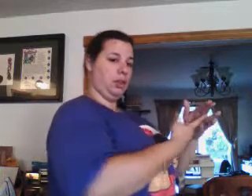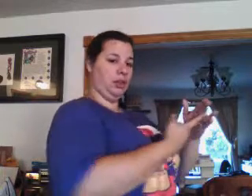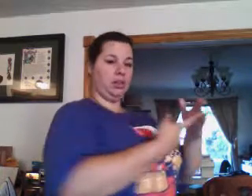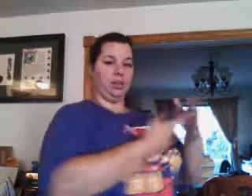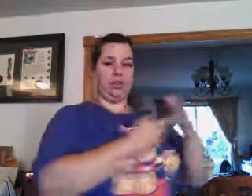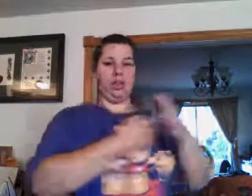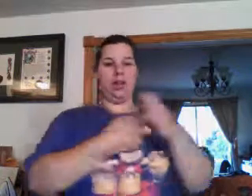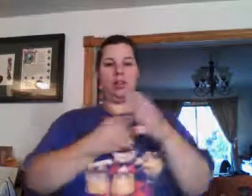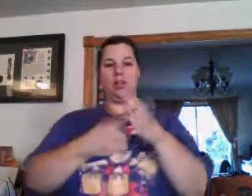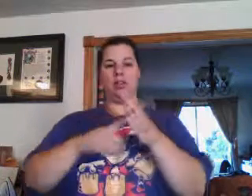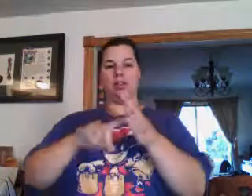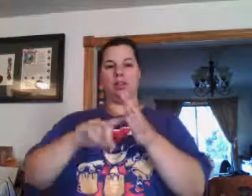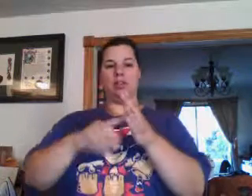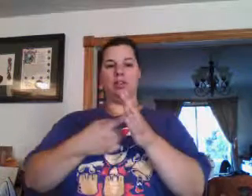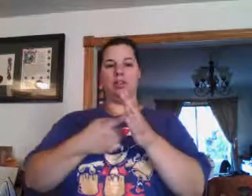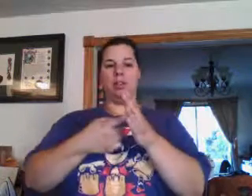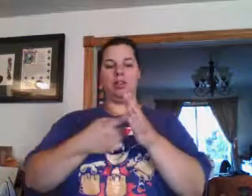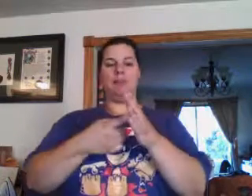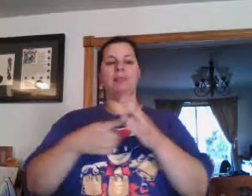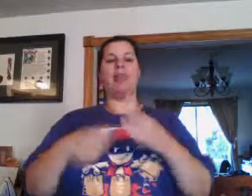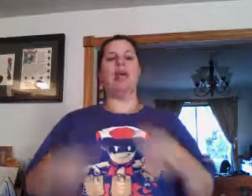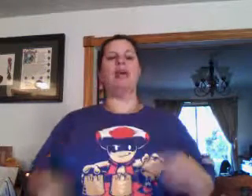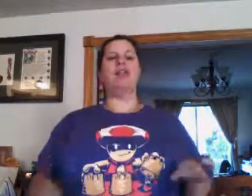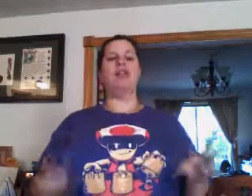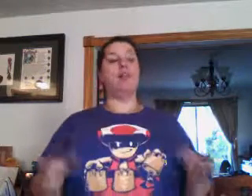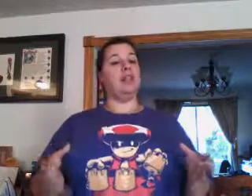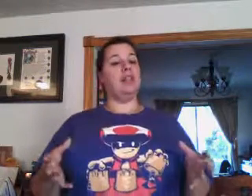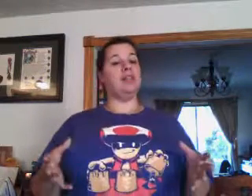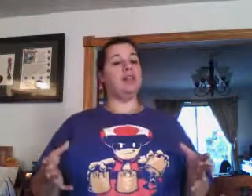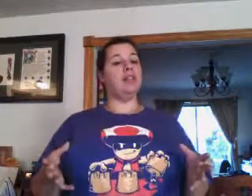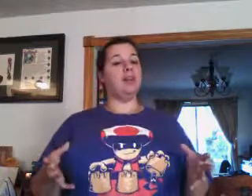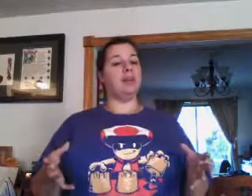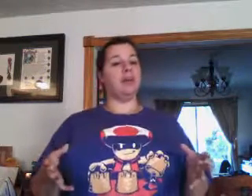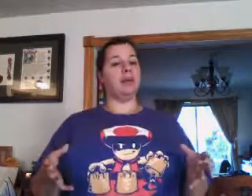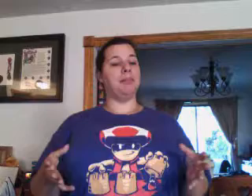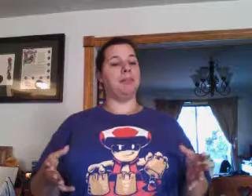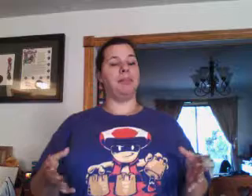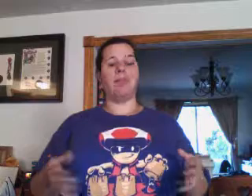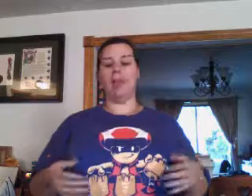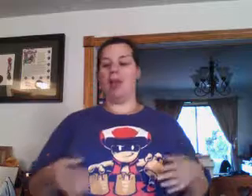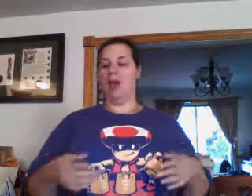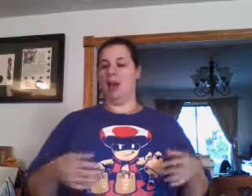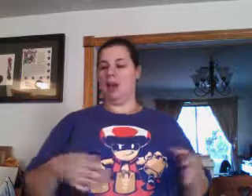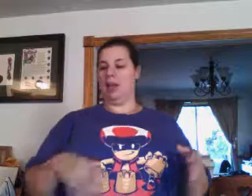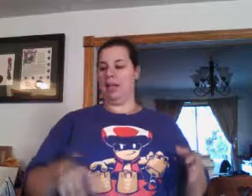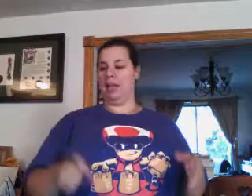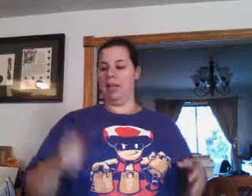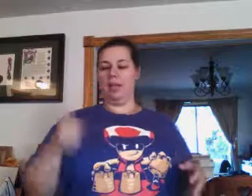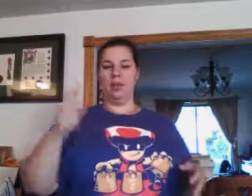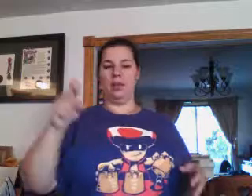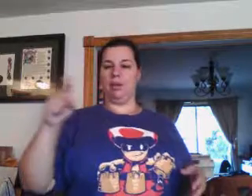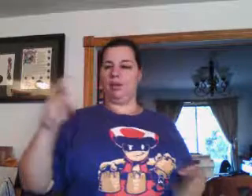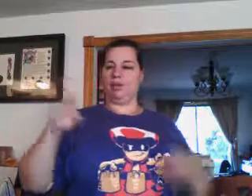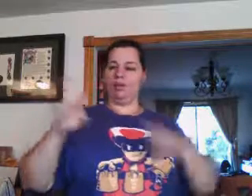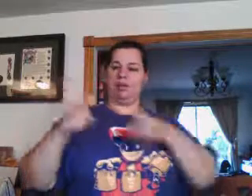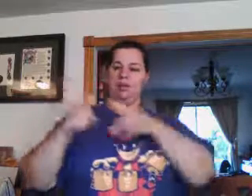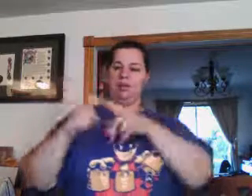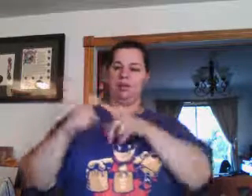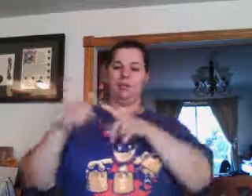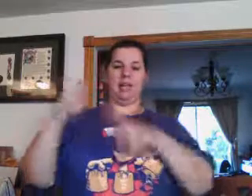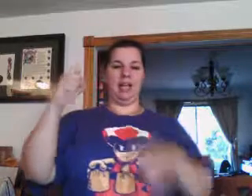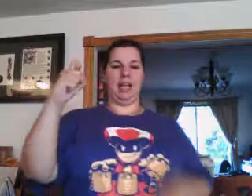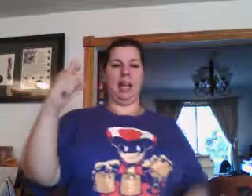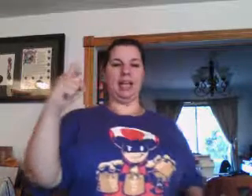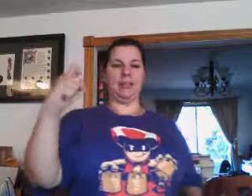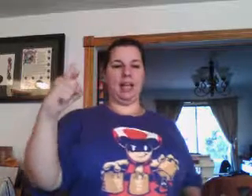Start. And to the front. Start. So key is very similar. Key, you're going to make the X